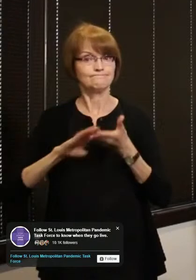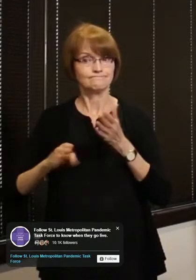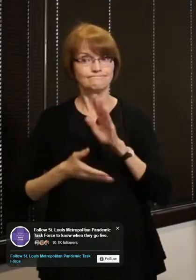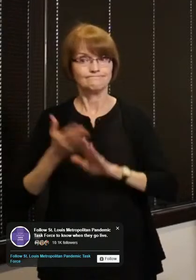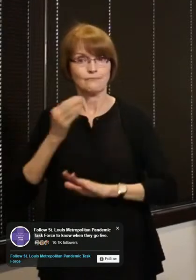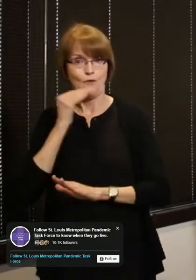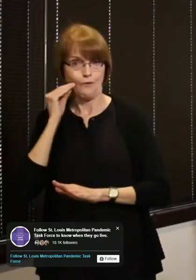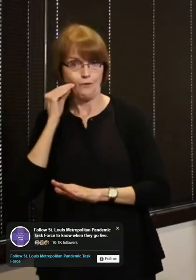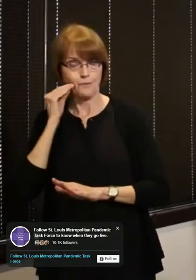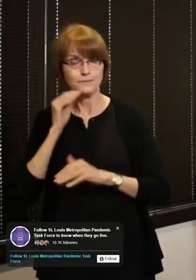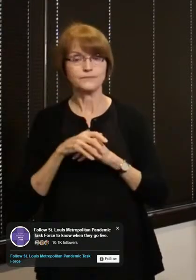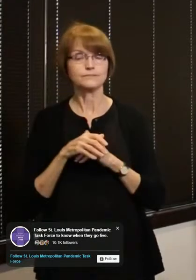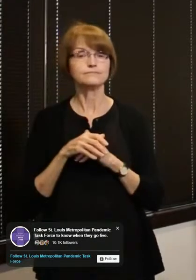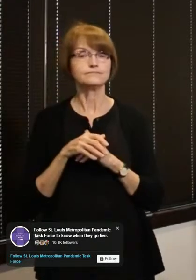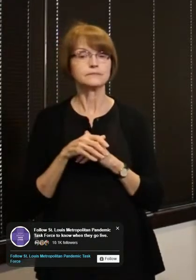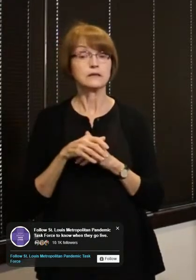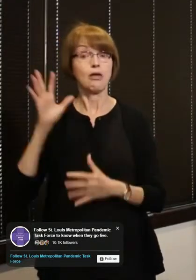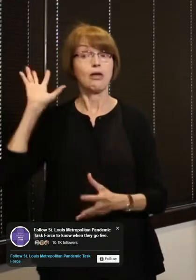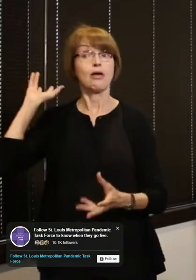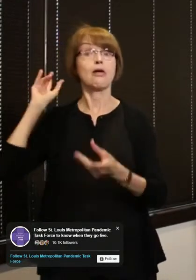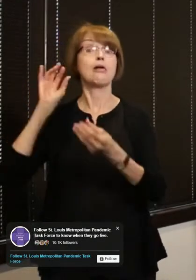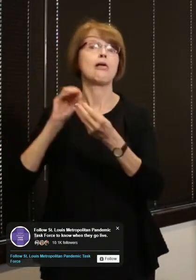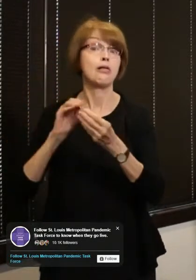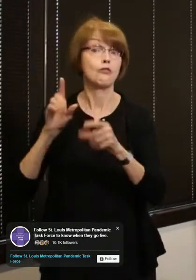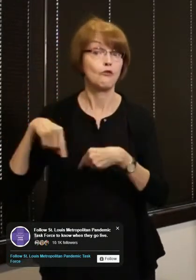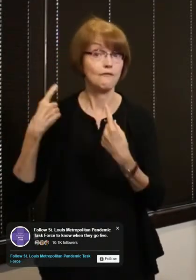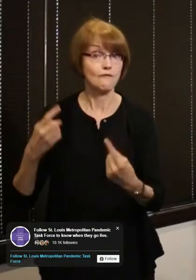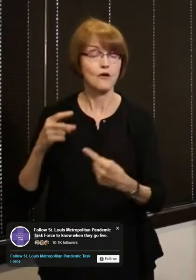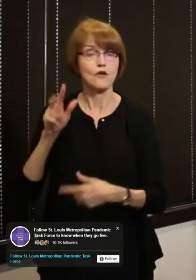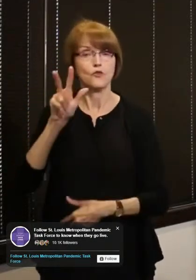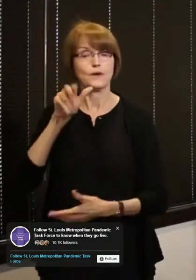hospitals, bringing our cumulative total to